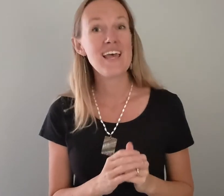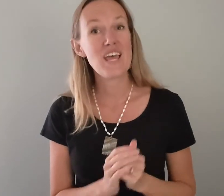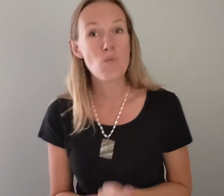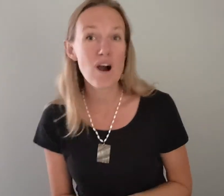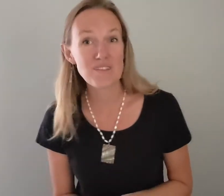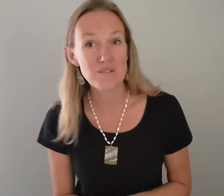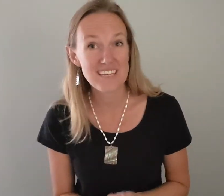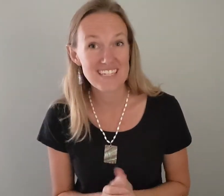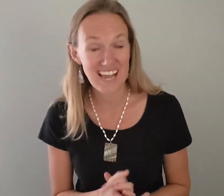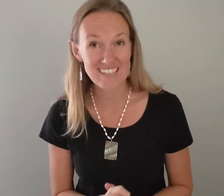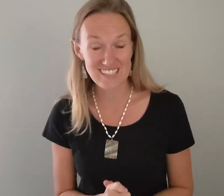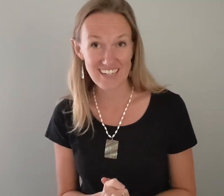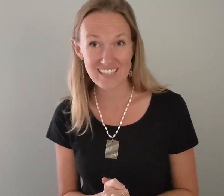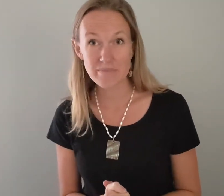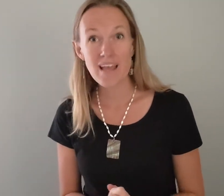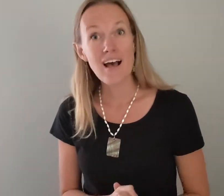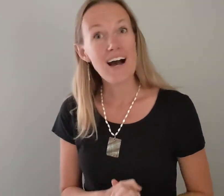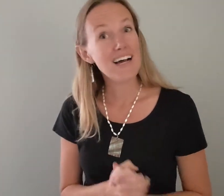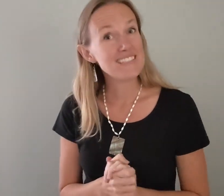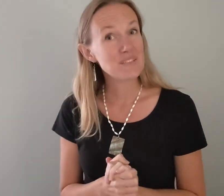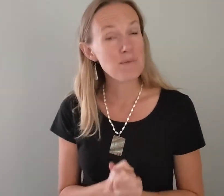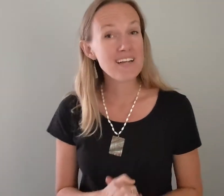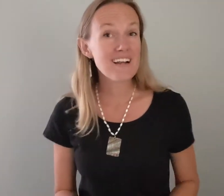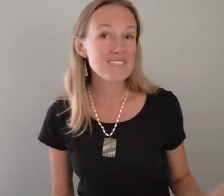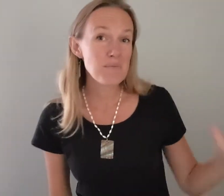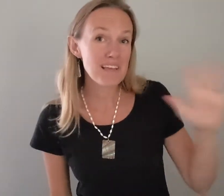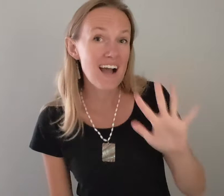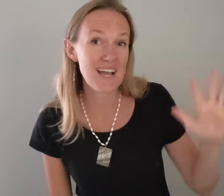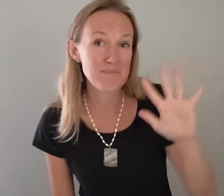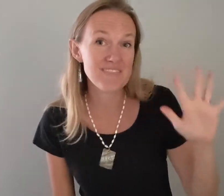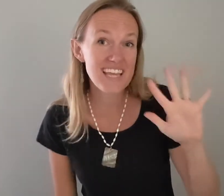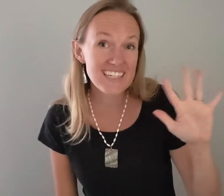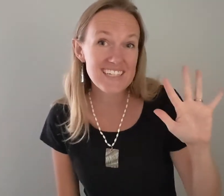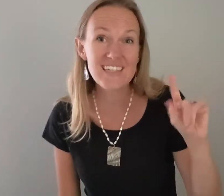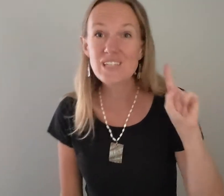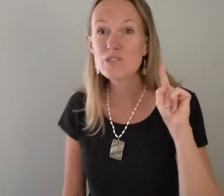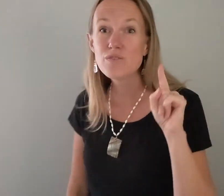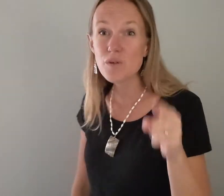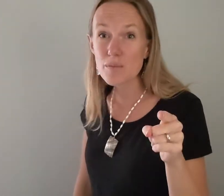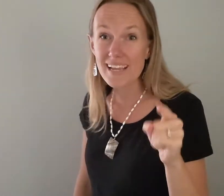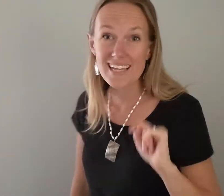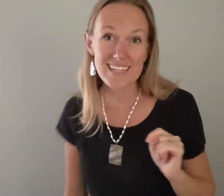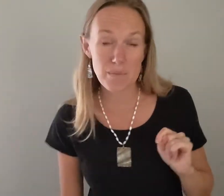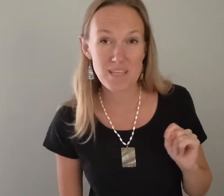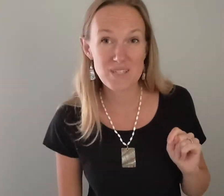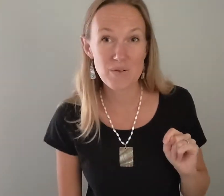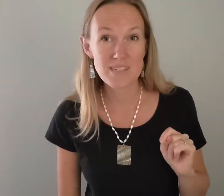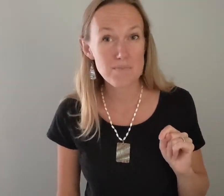and walk through the entire song. Just a reminder, housekeeping, I am left-handed, so if you are right-handed that means you're going to mirror